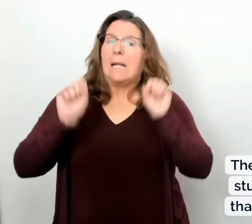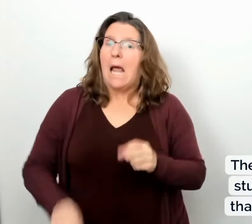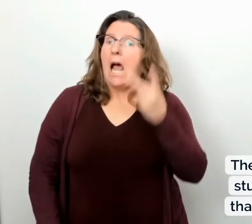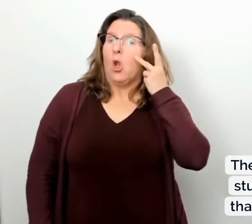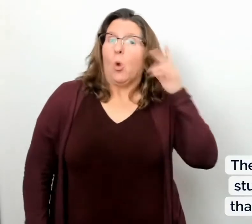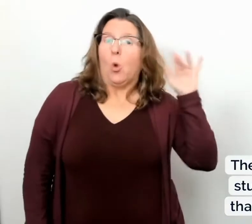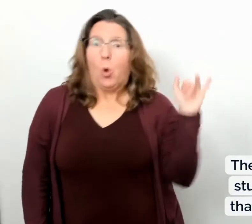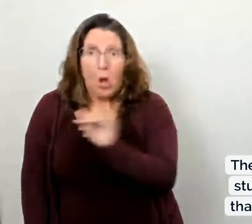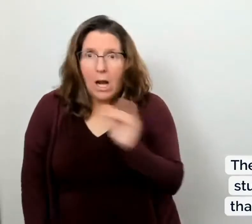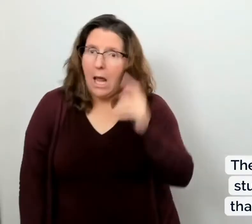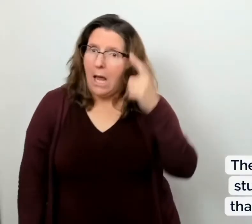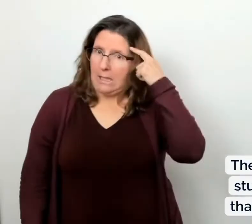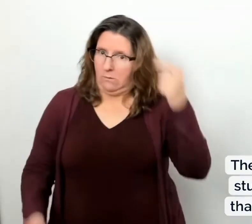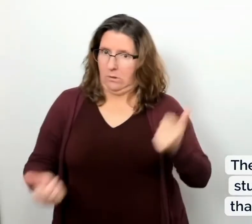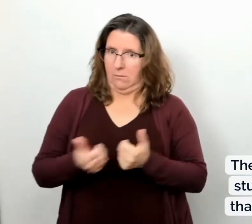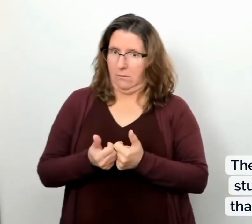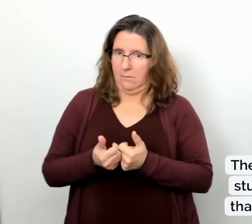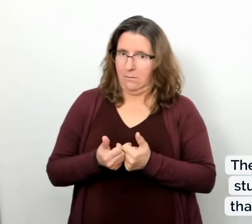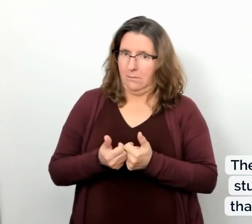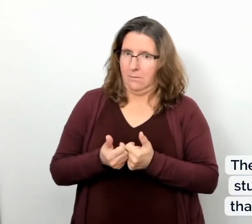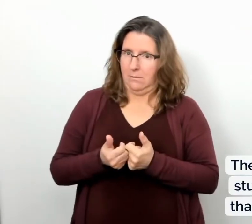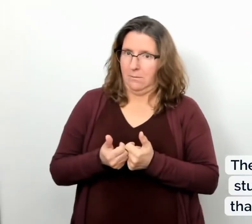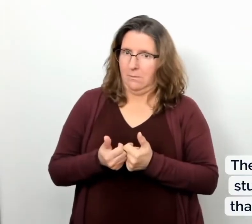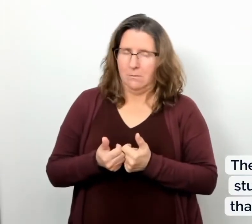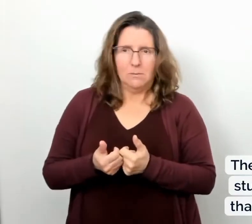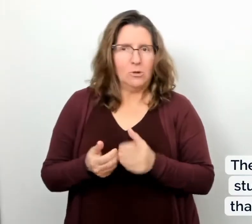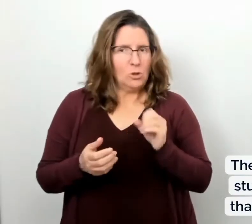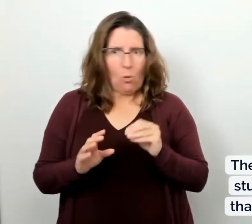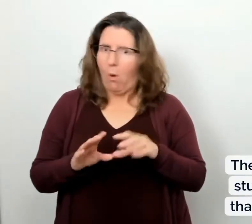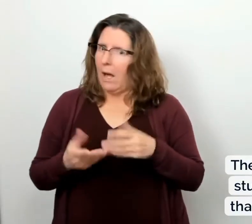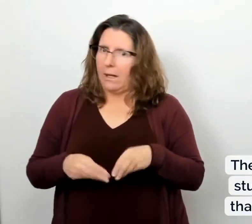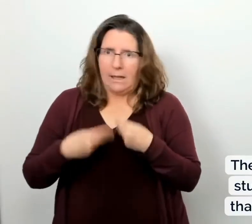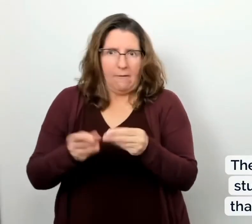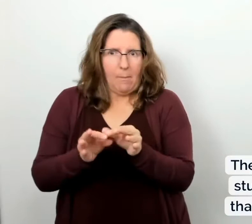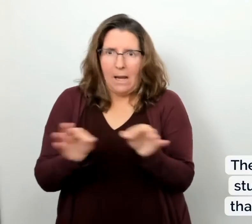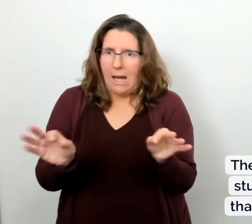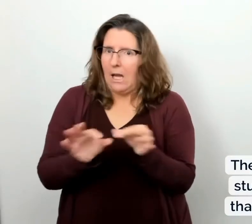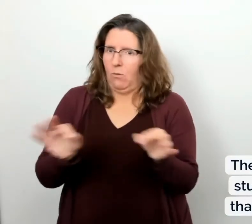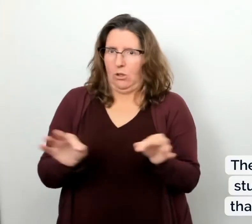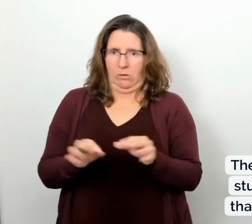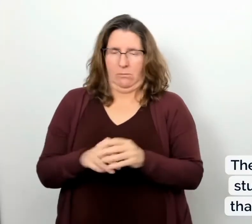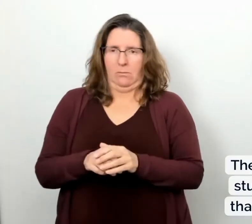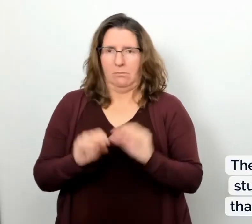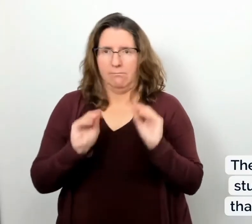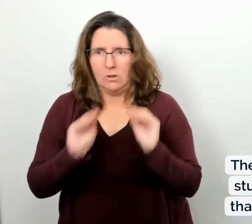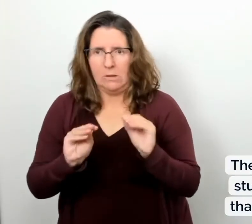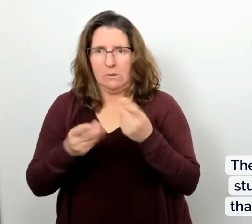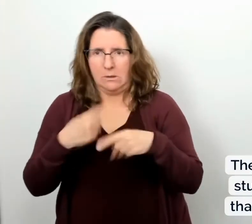challenges was language deprivation. It is true, though, language deprivation can look like an